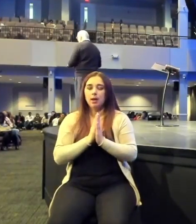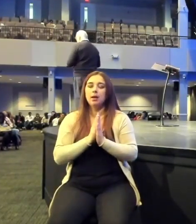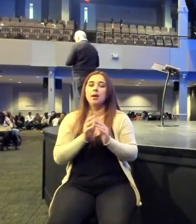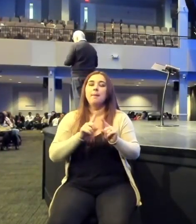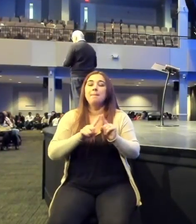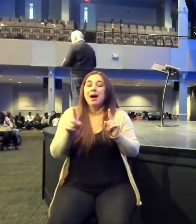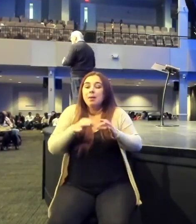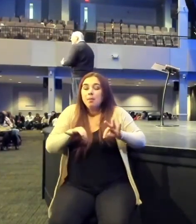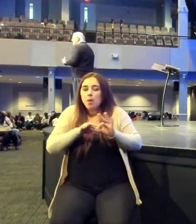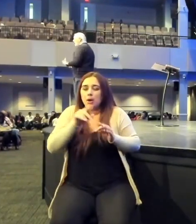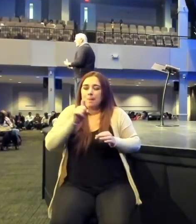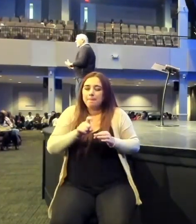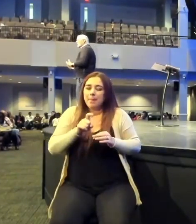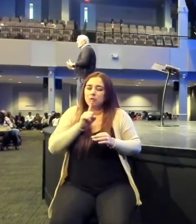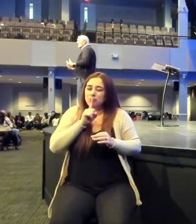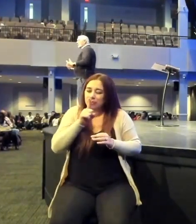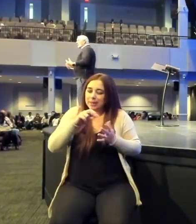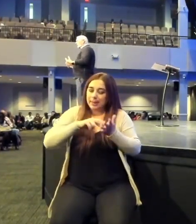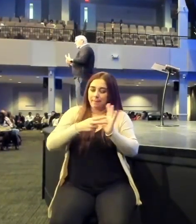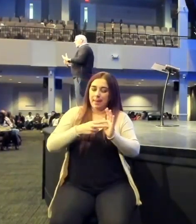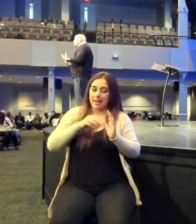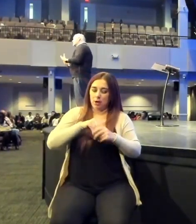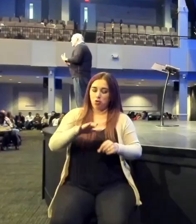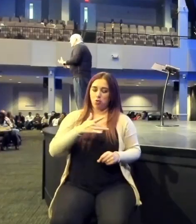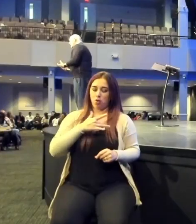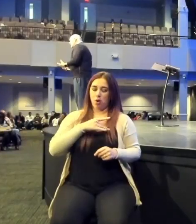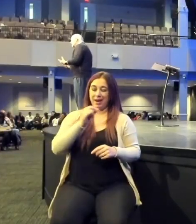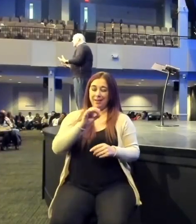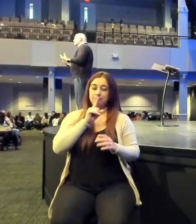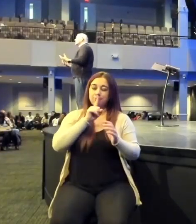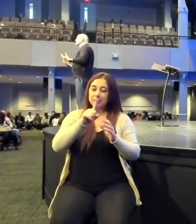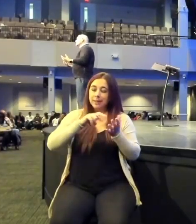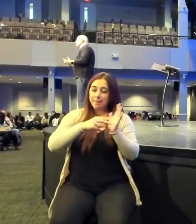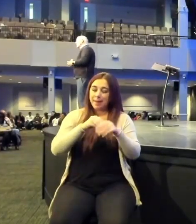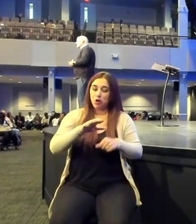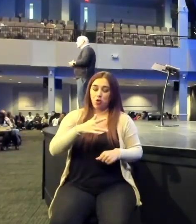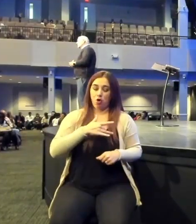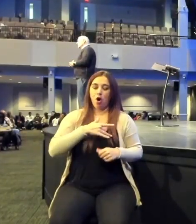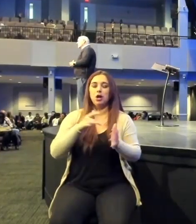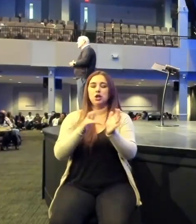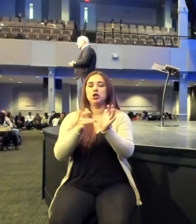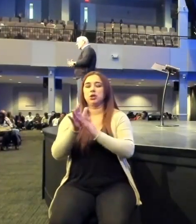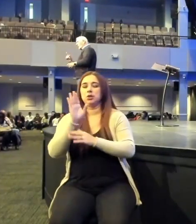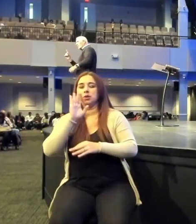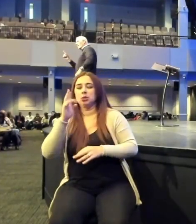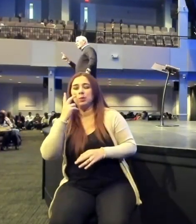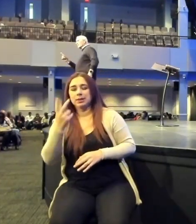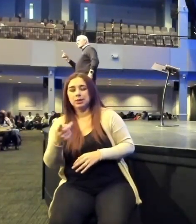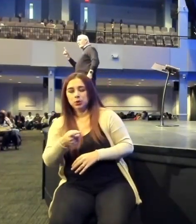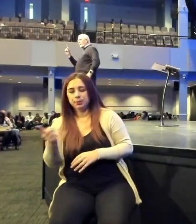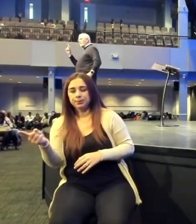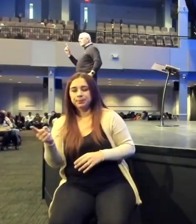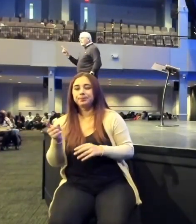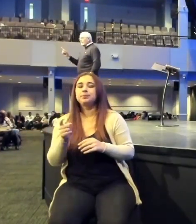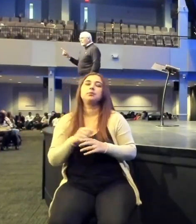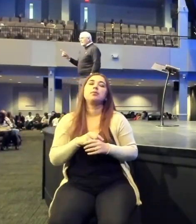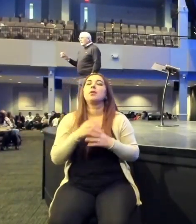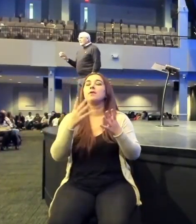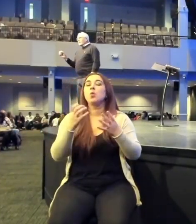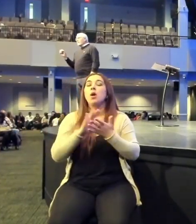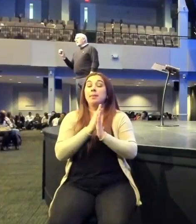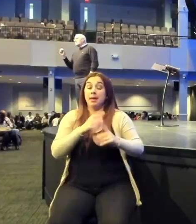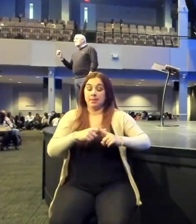this sincerely from your heart. If you'll mean this from your heart today, Jesus will hear you. Let's pray right now. Start by